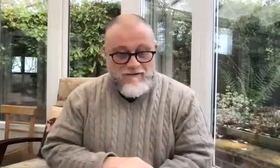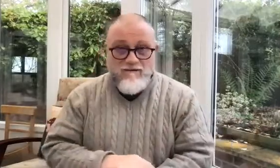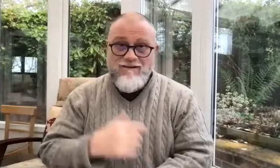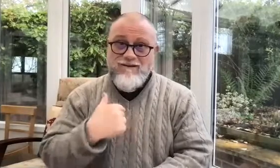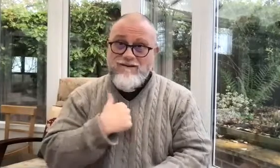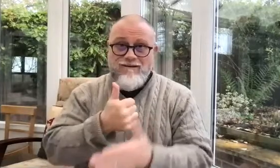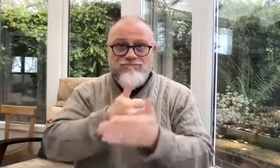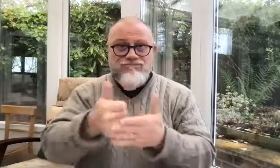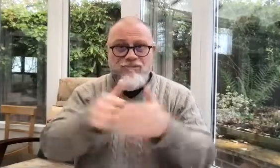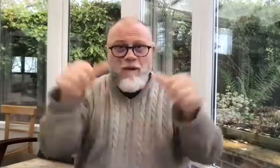community.